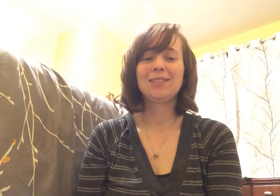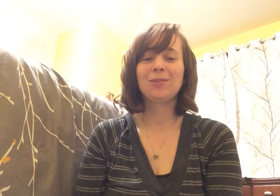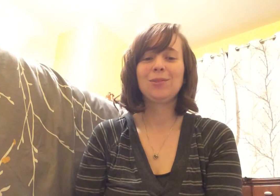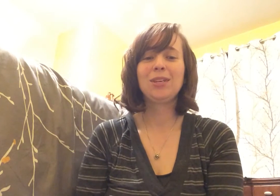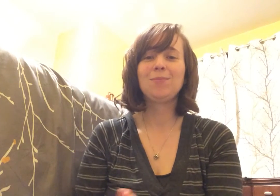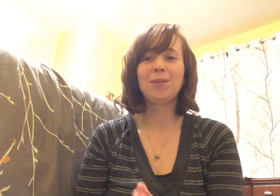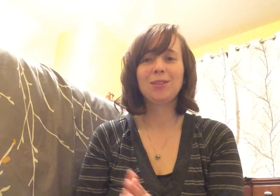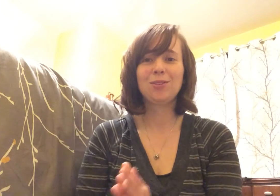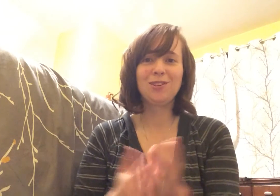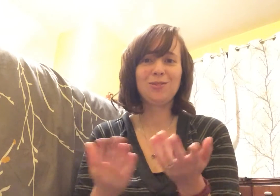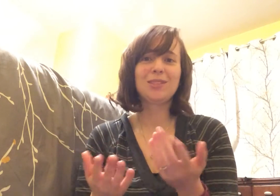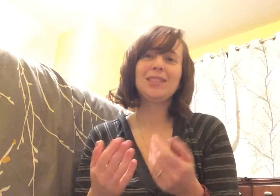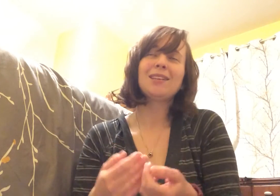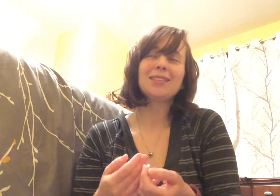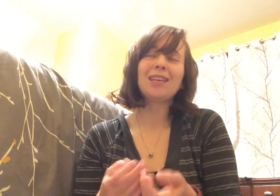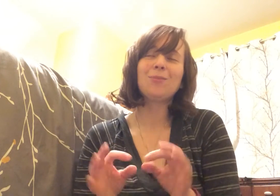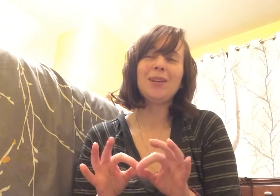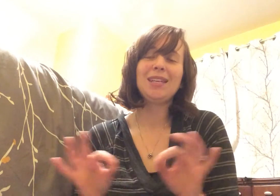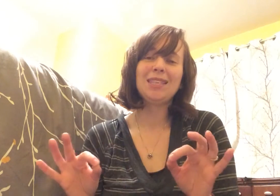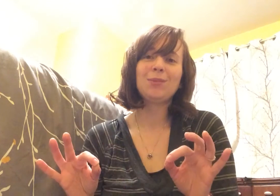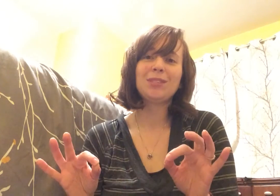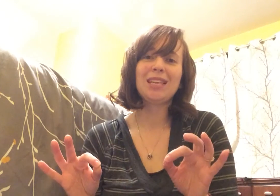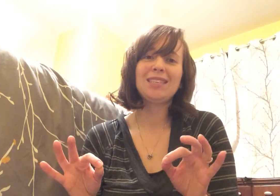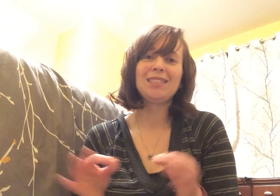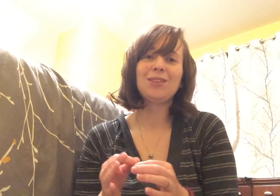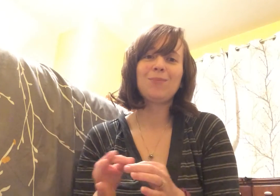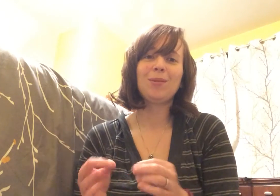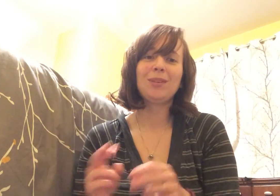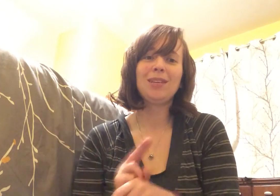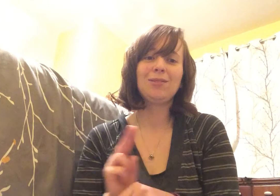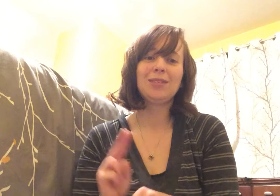So you can use that. That could be an example sentence you could be able to use.